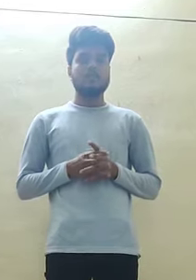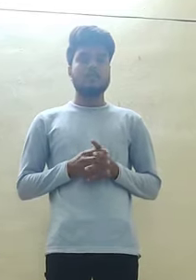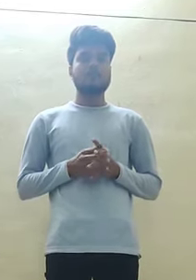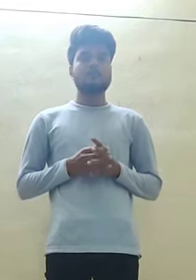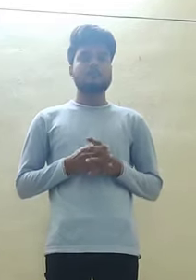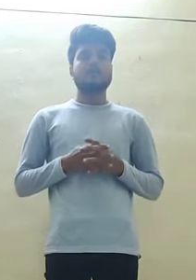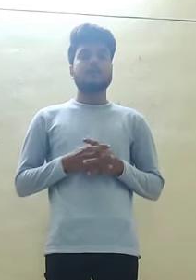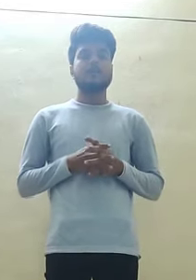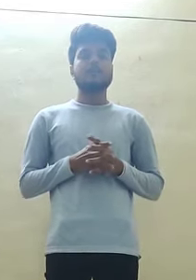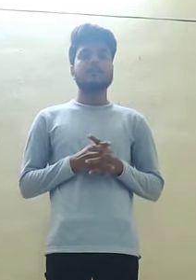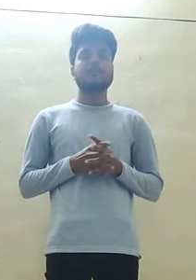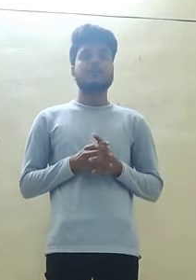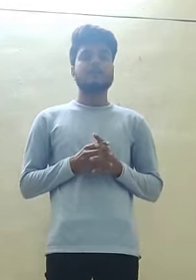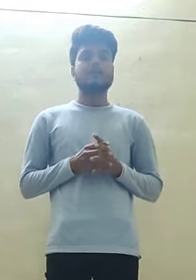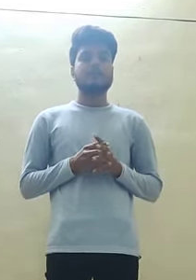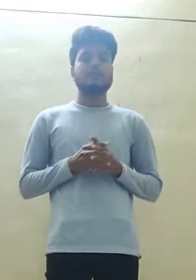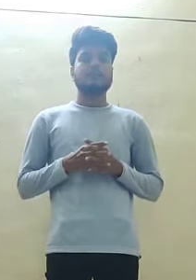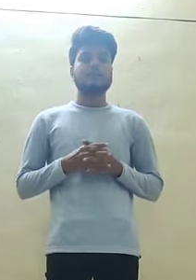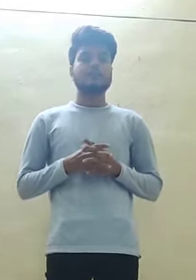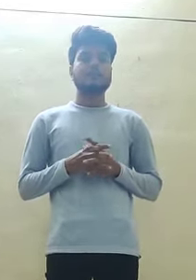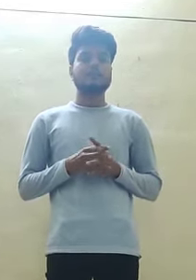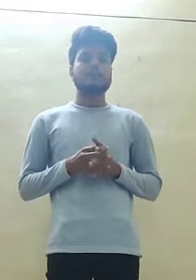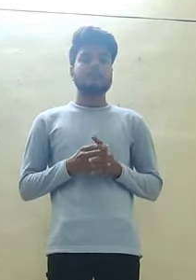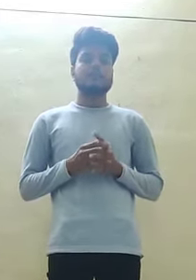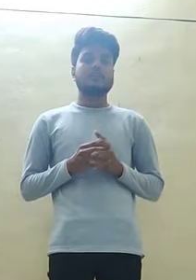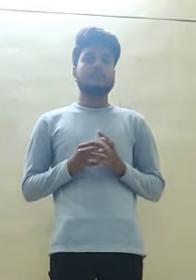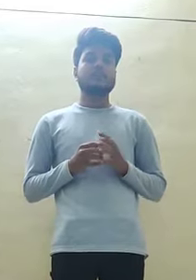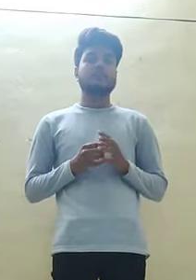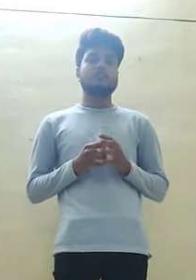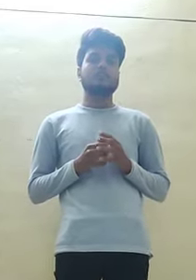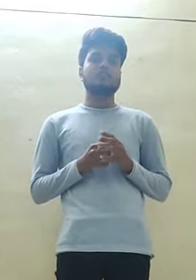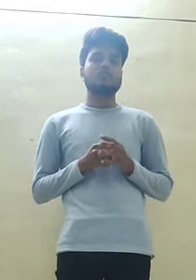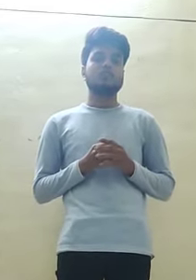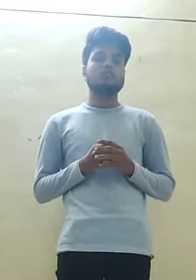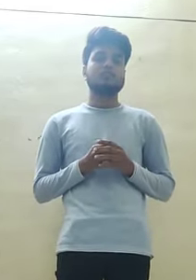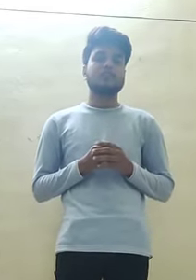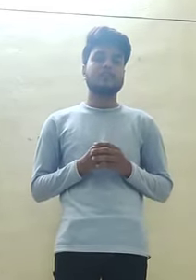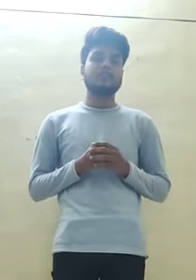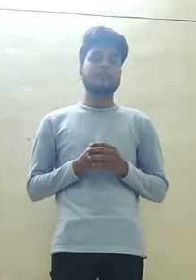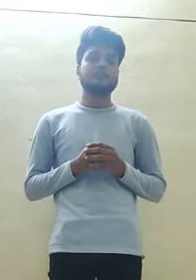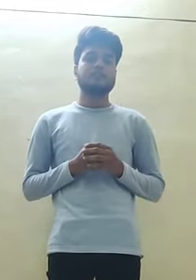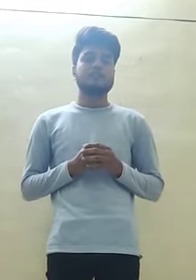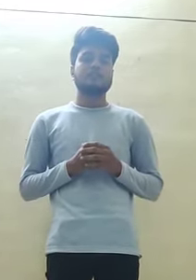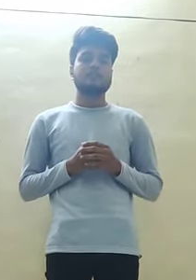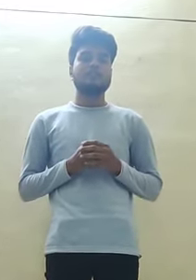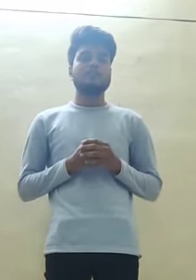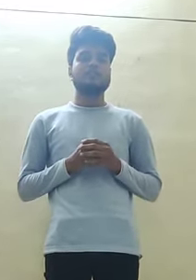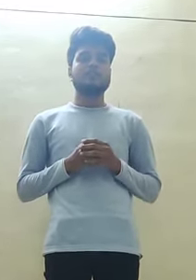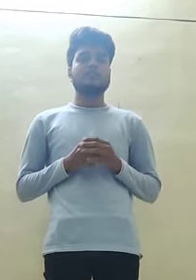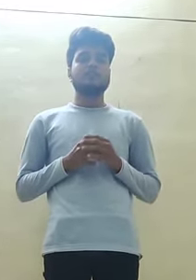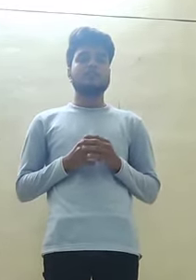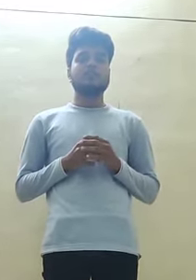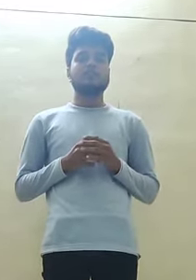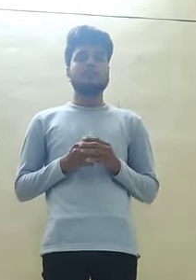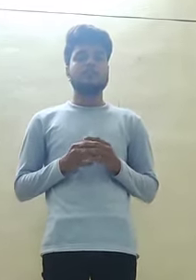Hello everyone, my name is Ankit Lawade. Today is 20th of October 2022 and the topic for the today's video